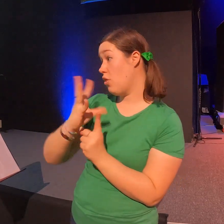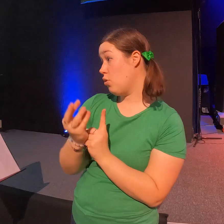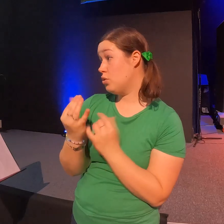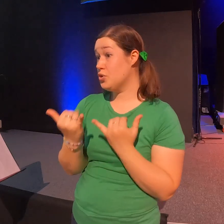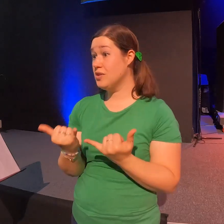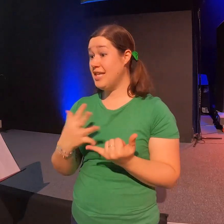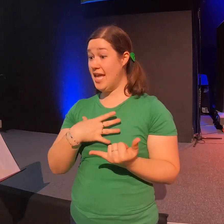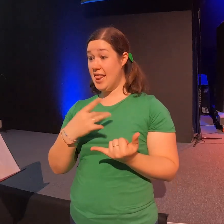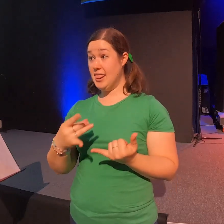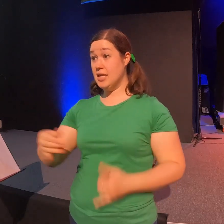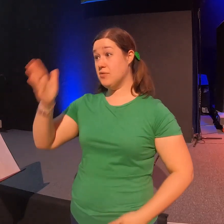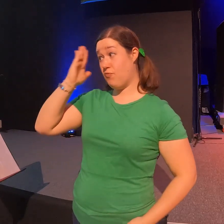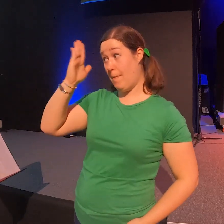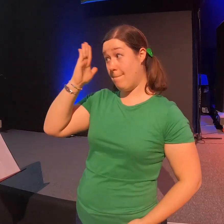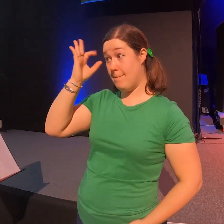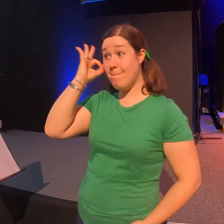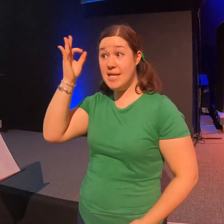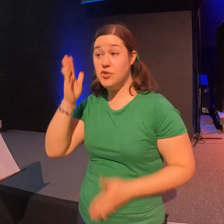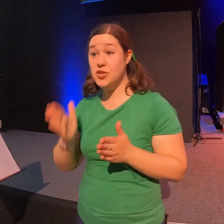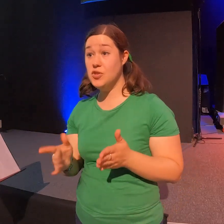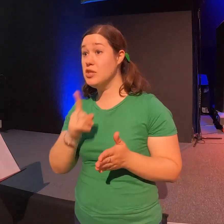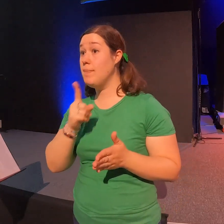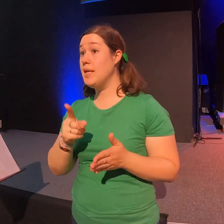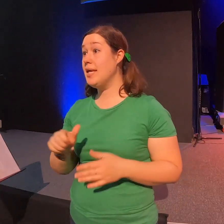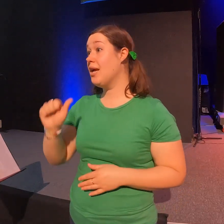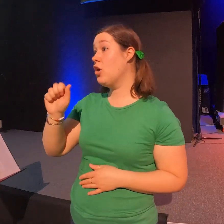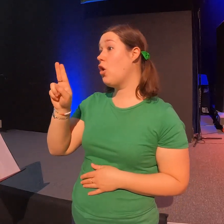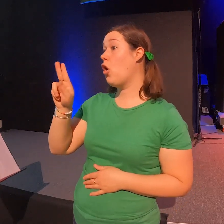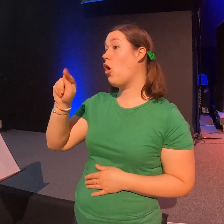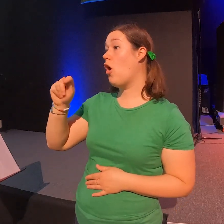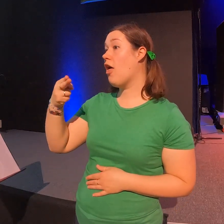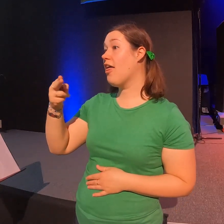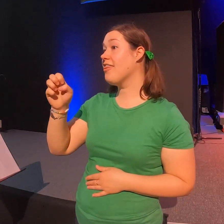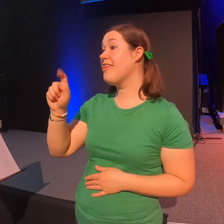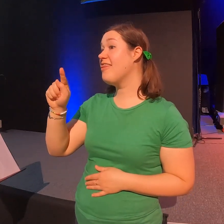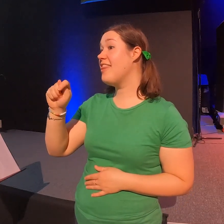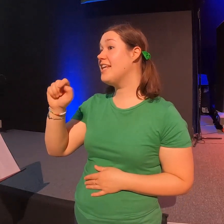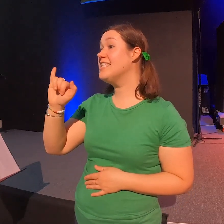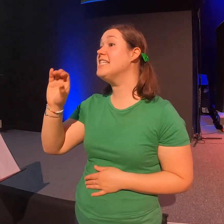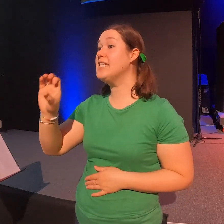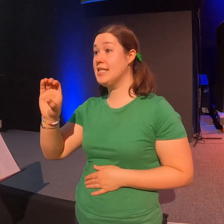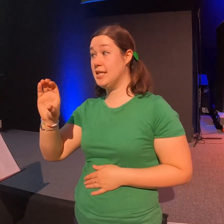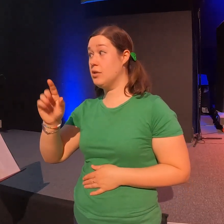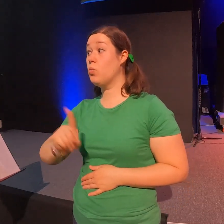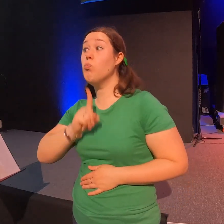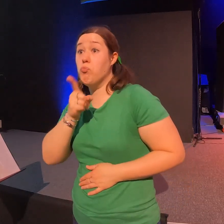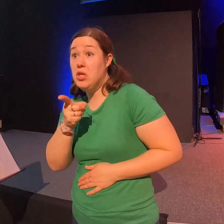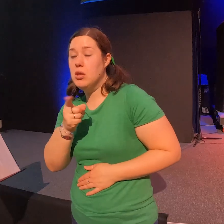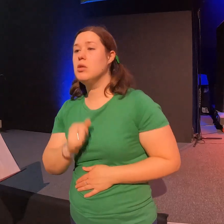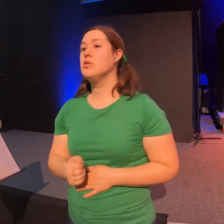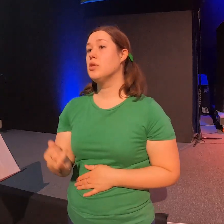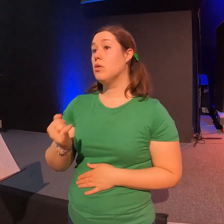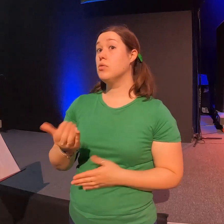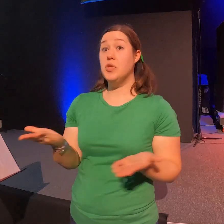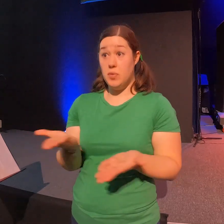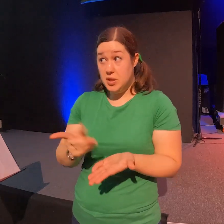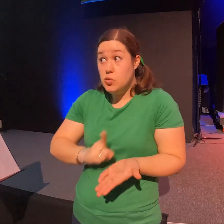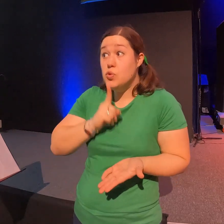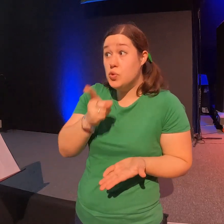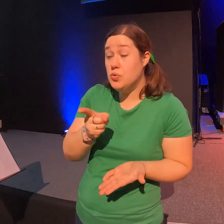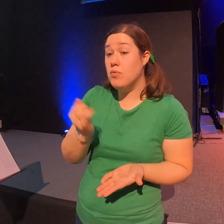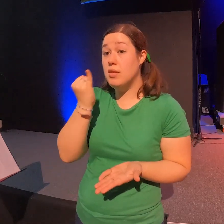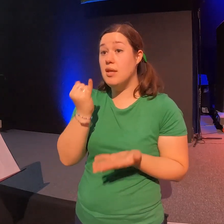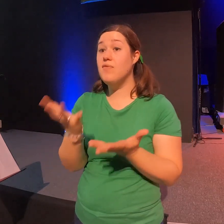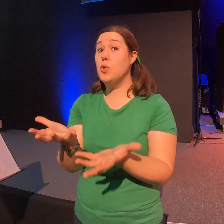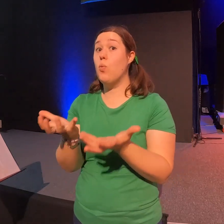truth. If you're a Christian, you must go to church. If you want to grow as a Christian, you must go to church. You have to go to